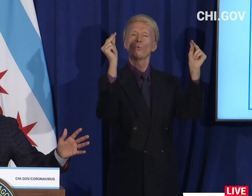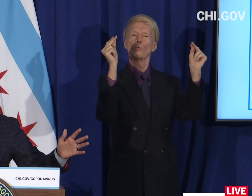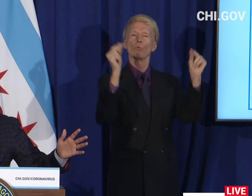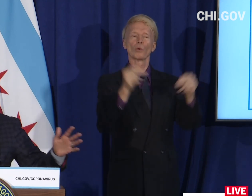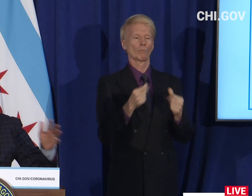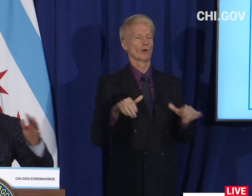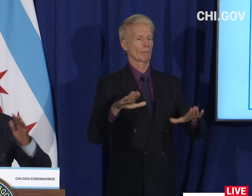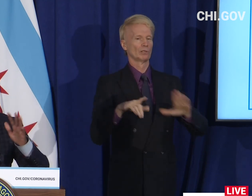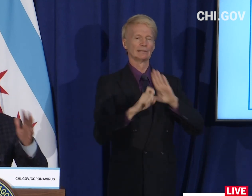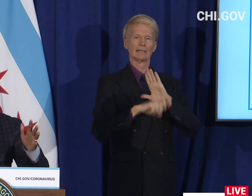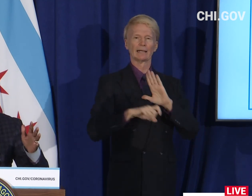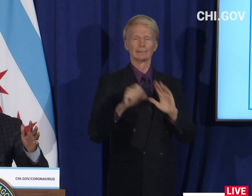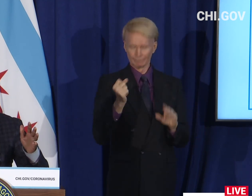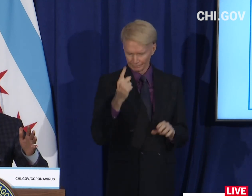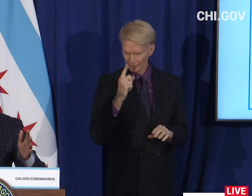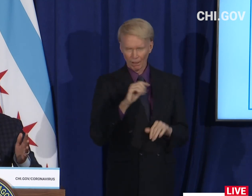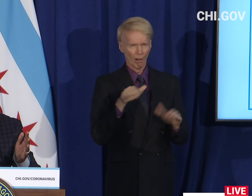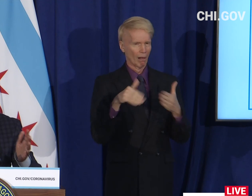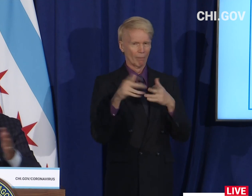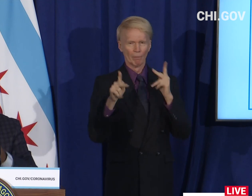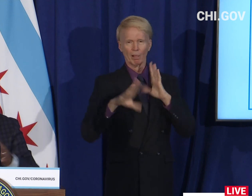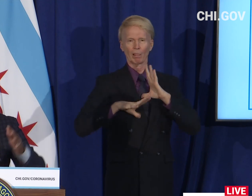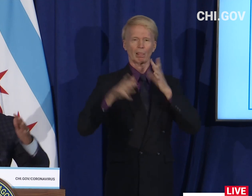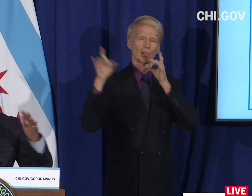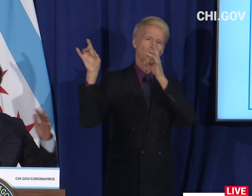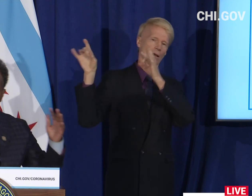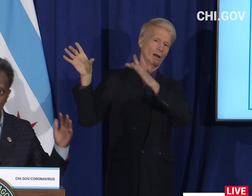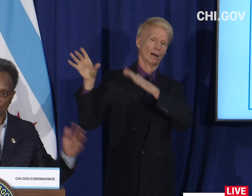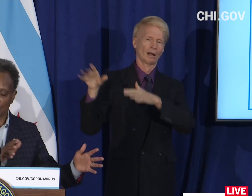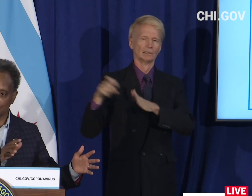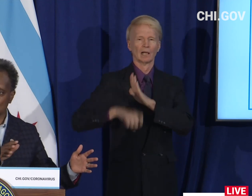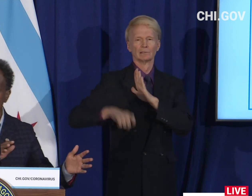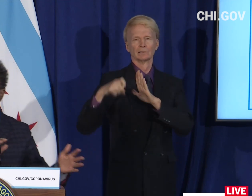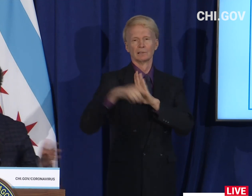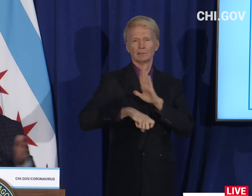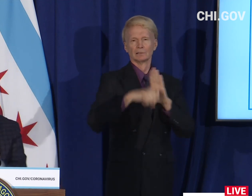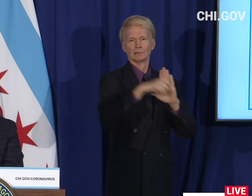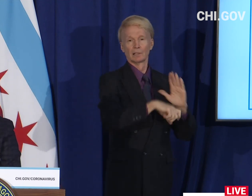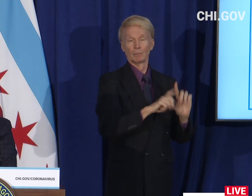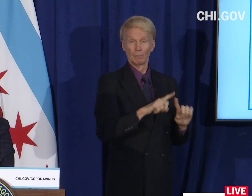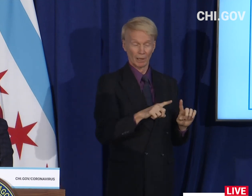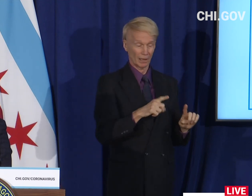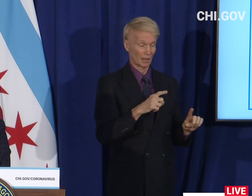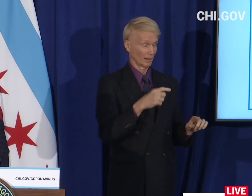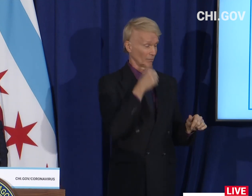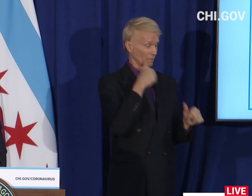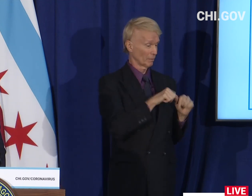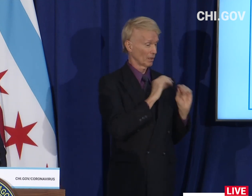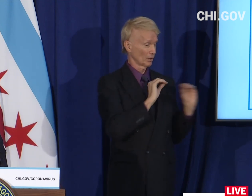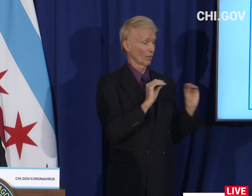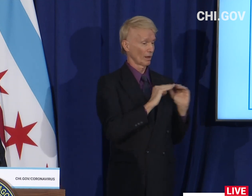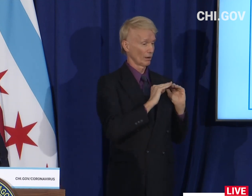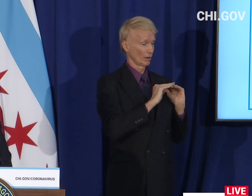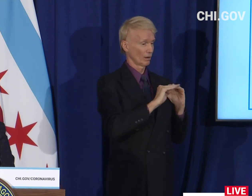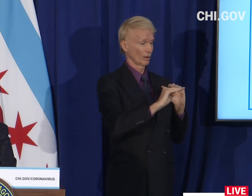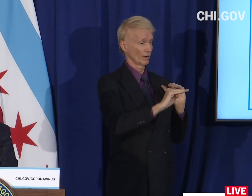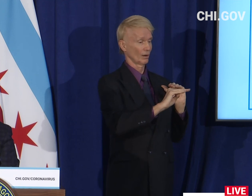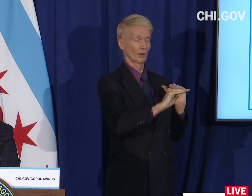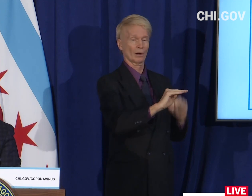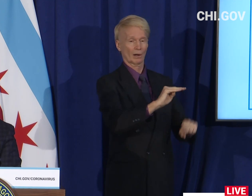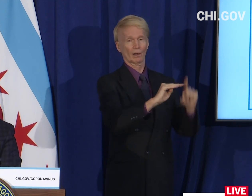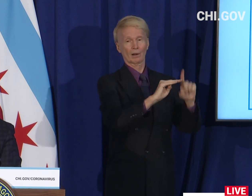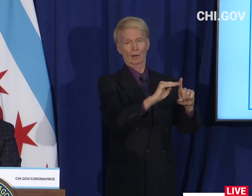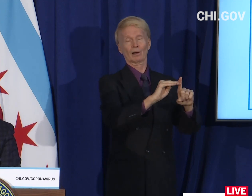hates property taxes. I get it. But when you go from a total drought and nothing for years, and then you have this